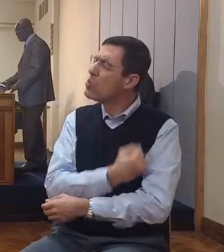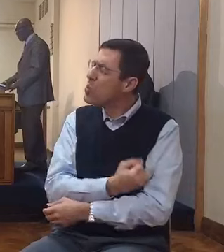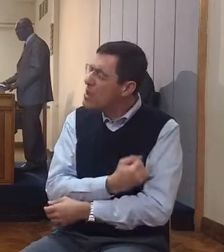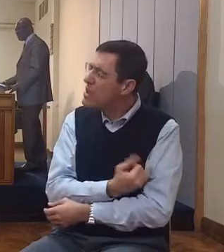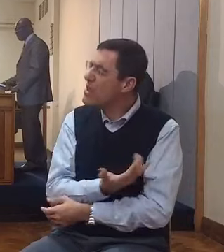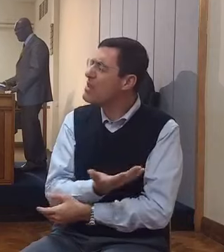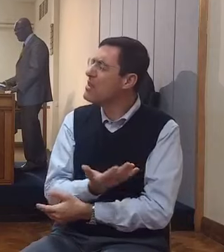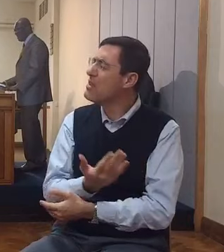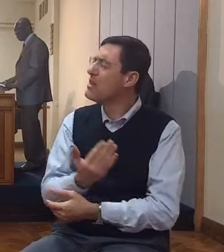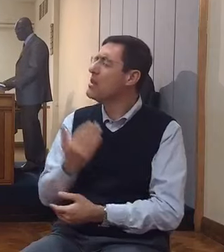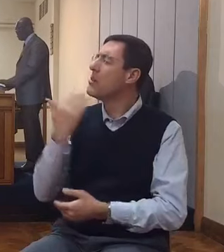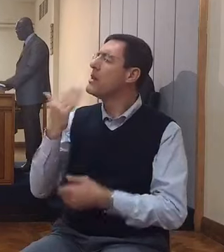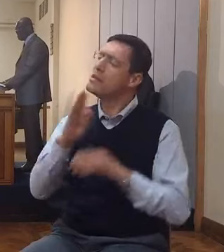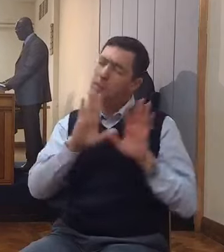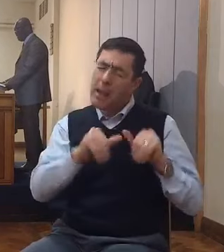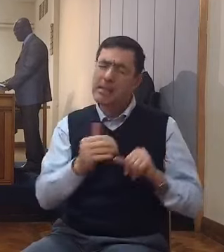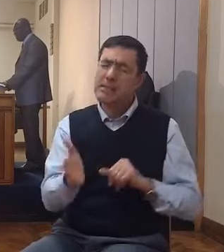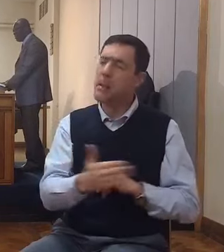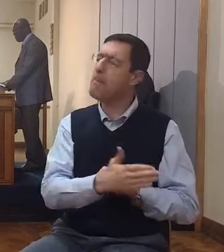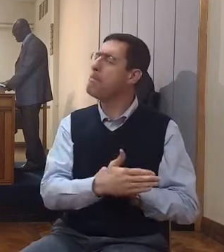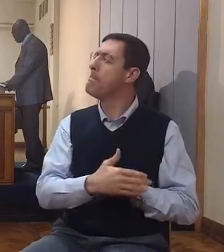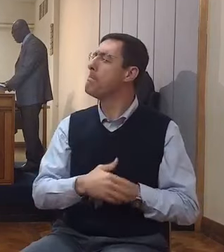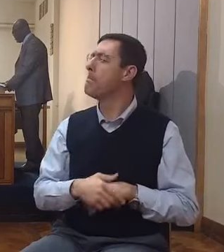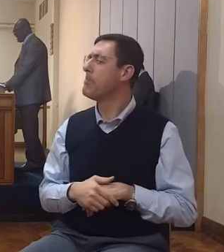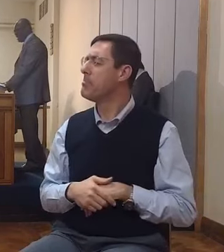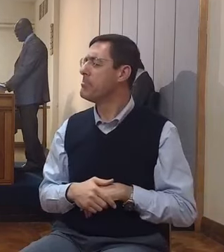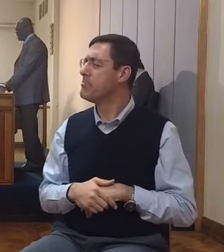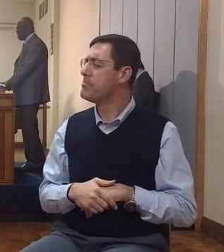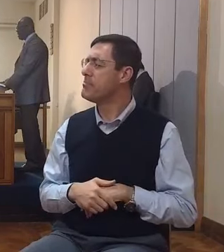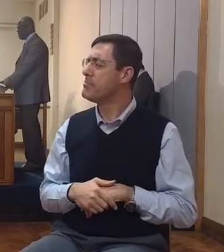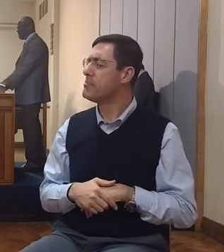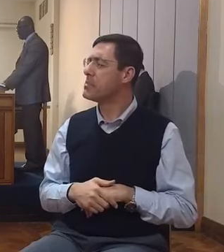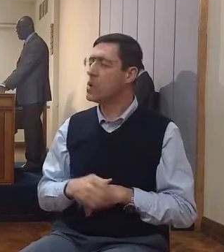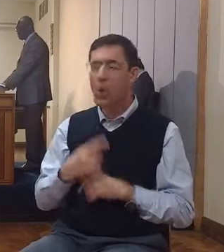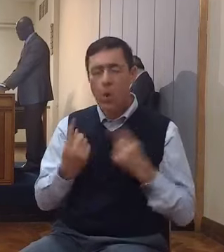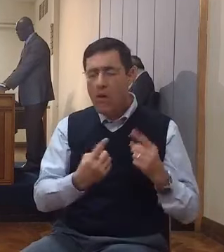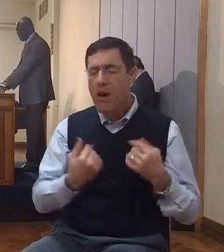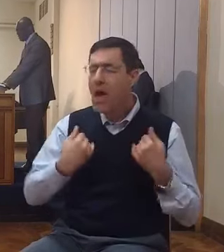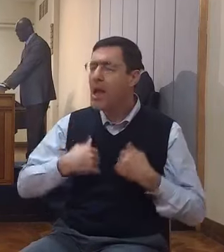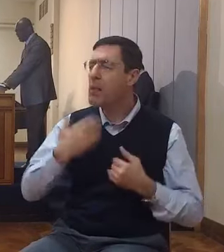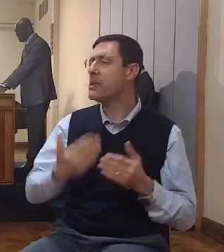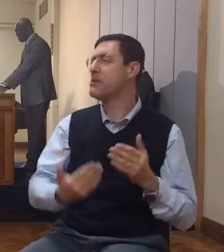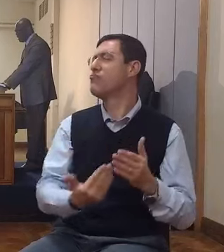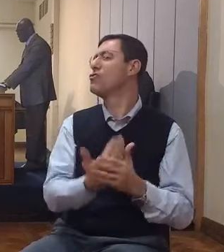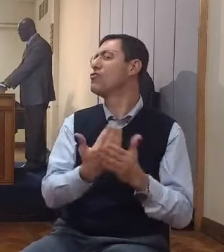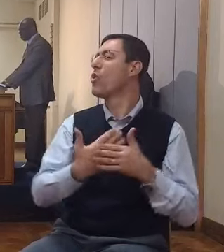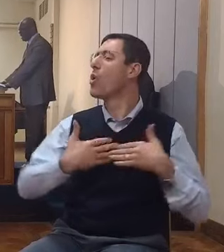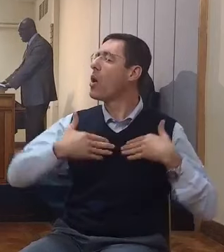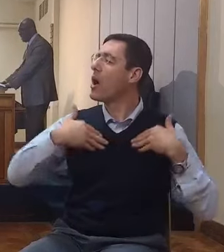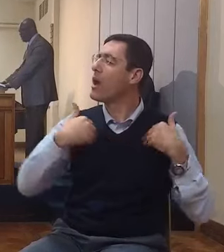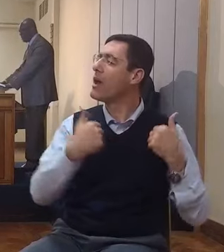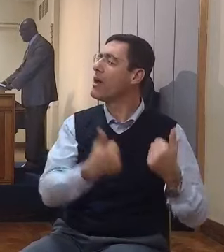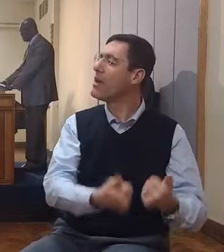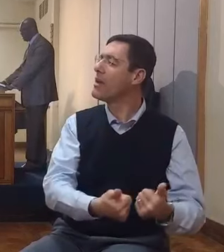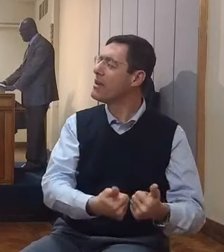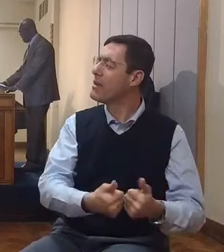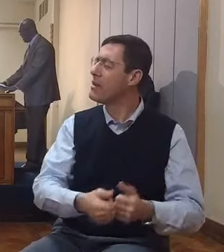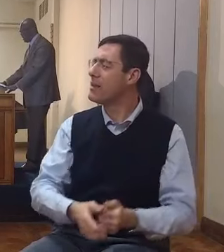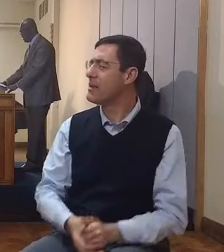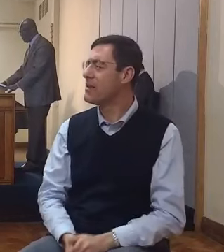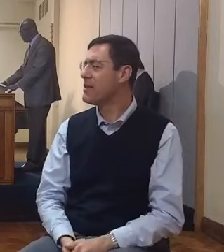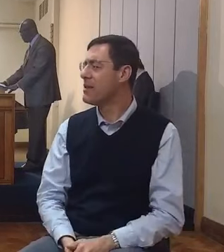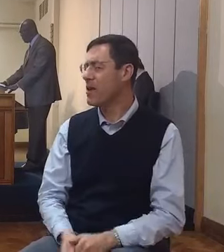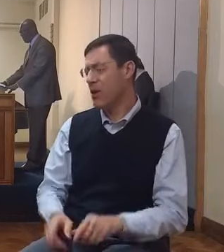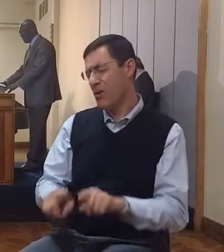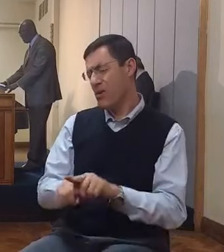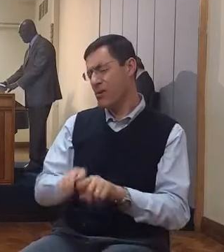may please thee to bless them. Heal and restore the sick among us, gracious God, and bless, we beseech